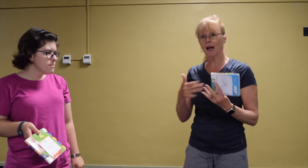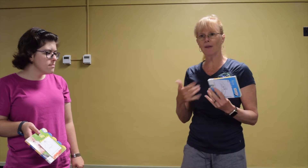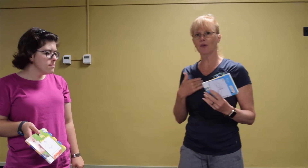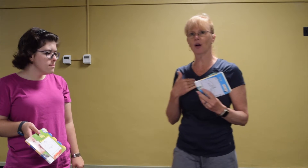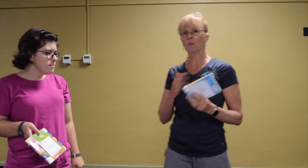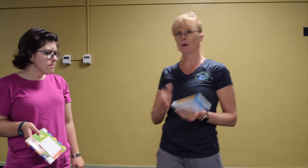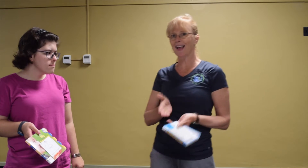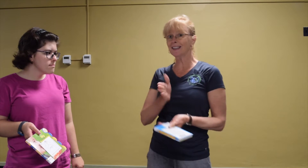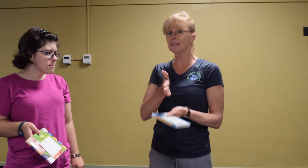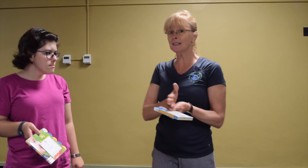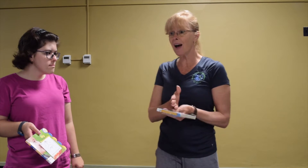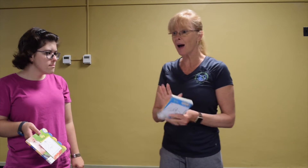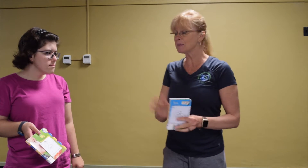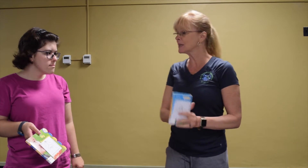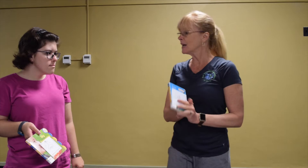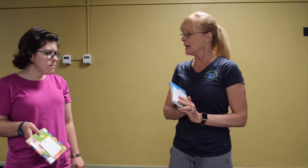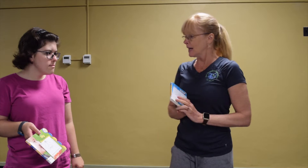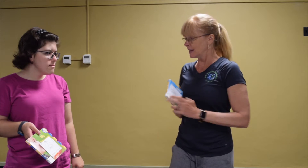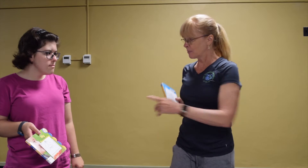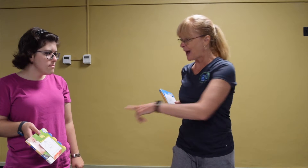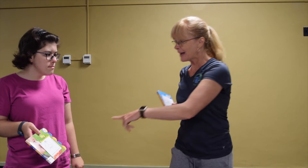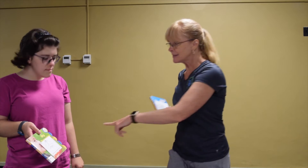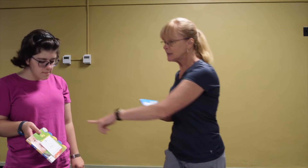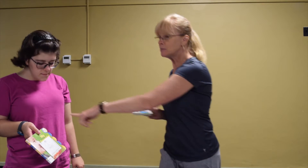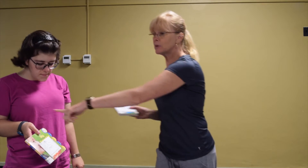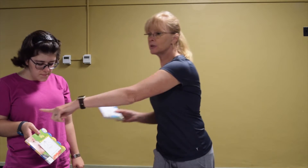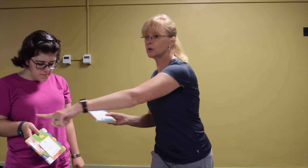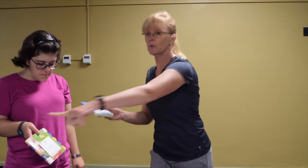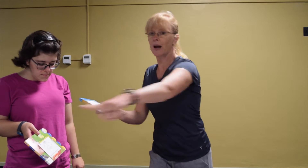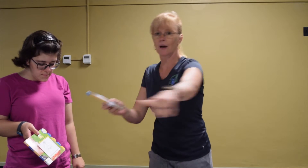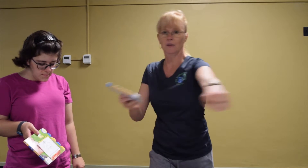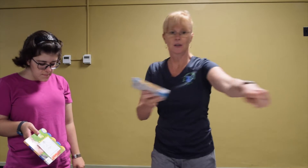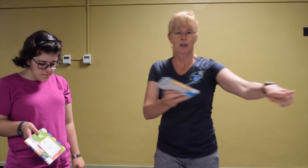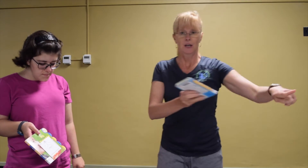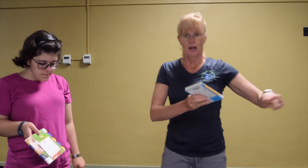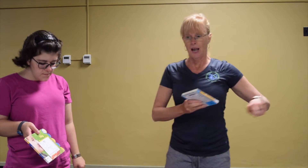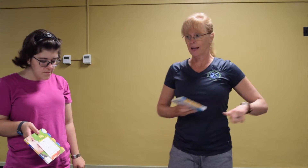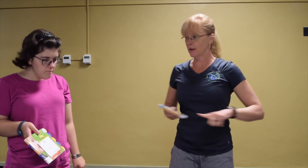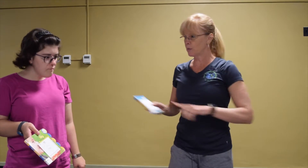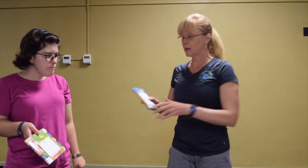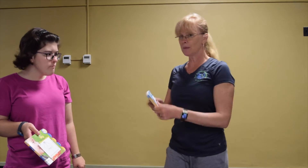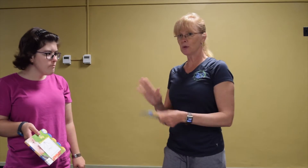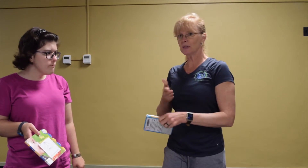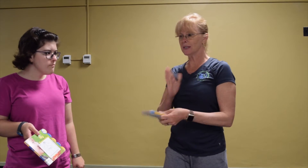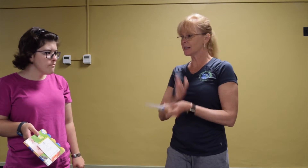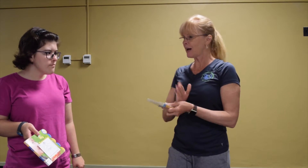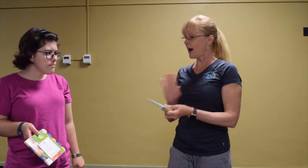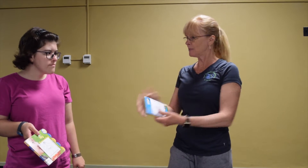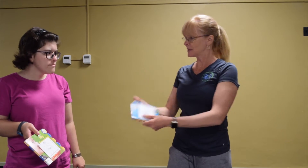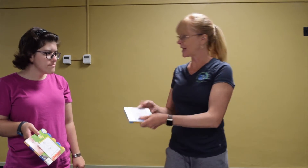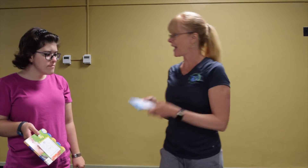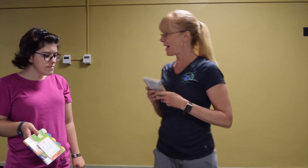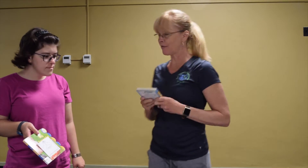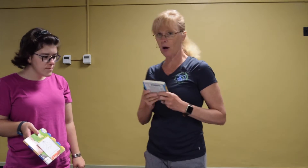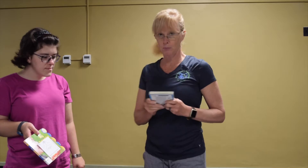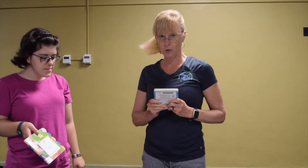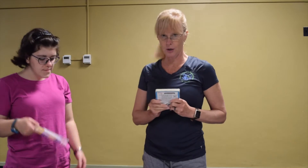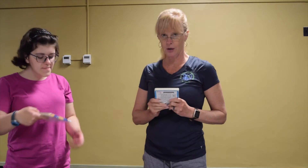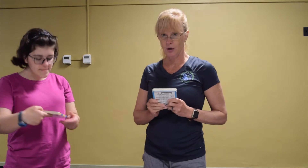whatever, and when that stops, they're passing the books around. And then when the music stops, they have a book